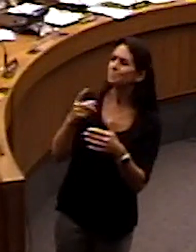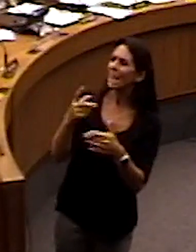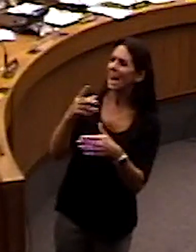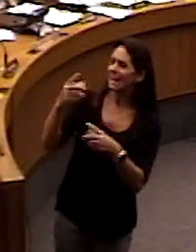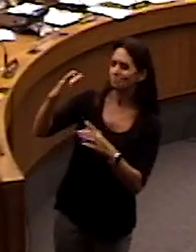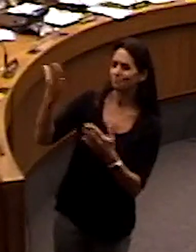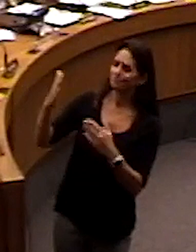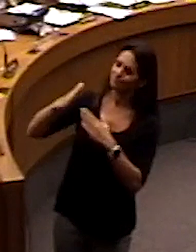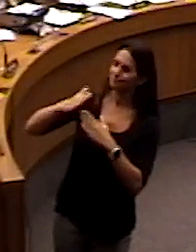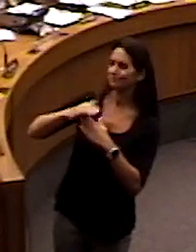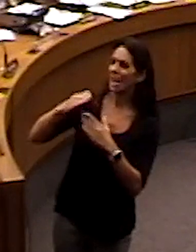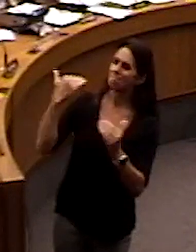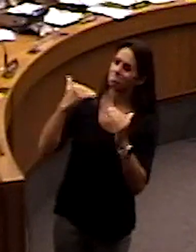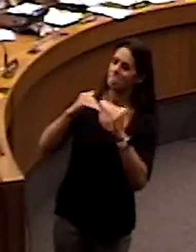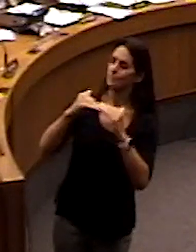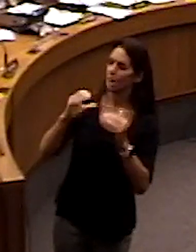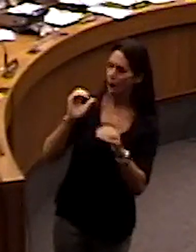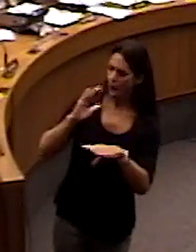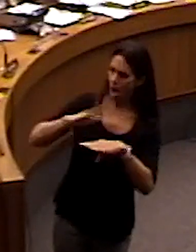to council about?